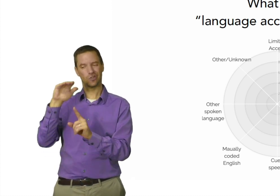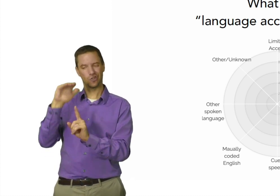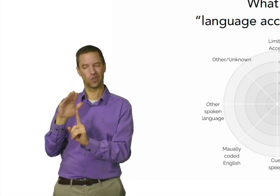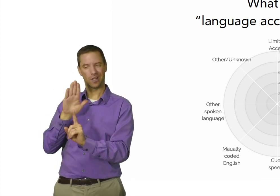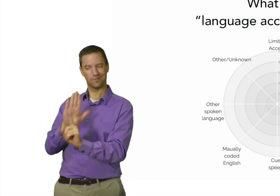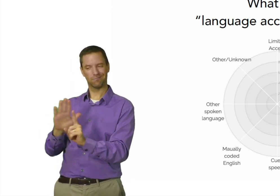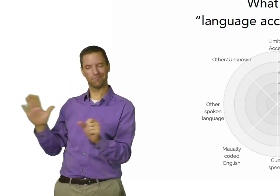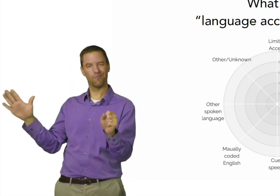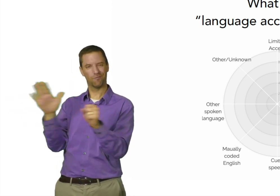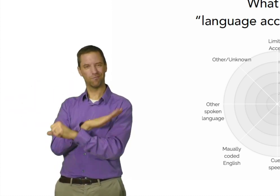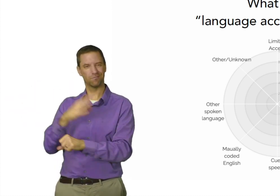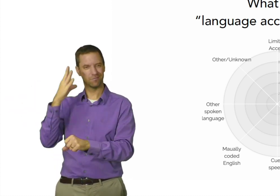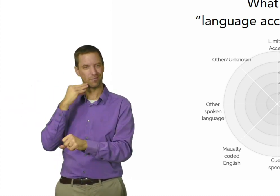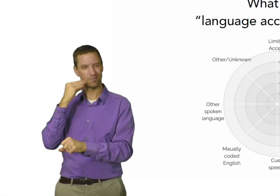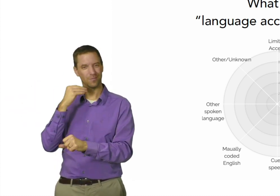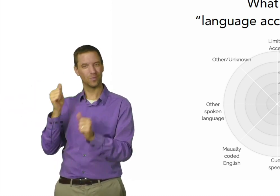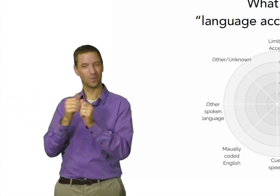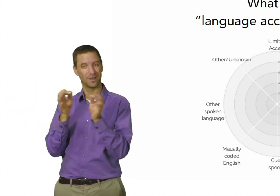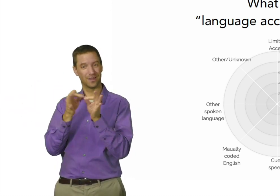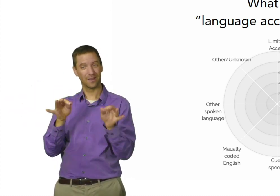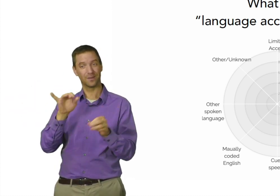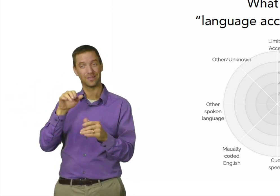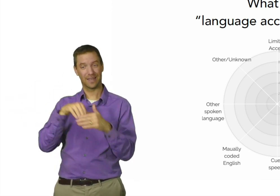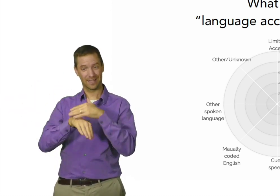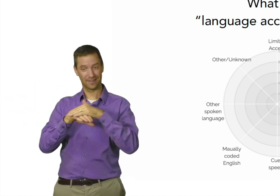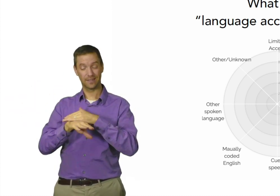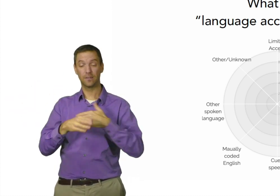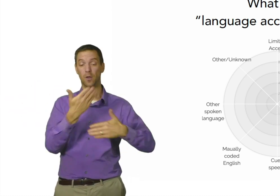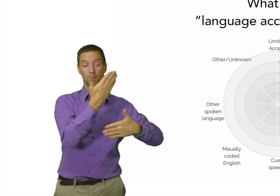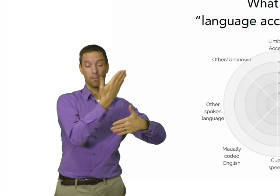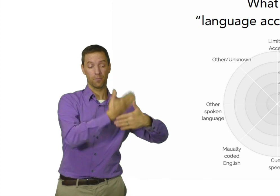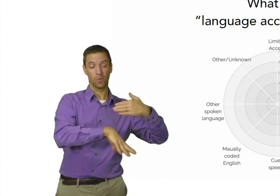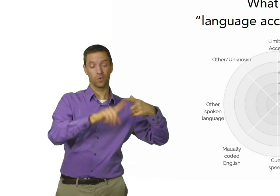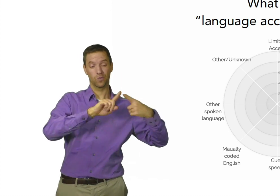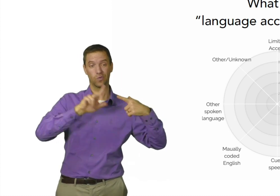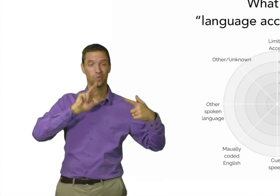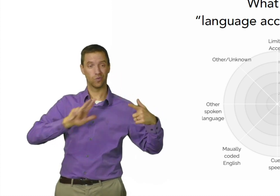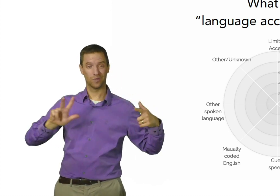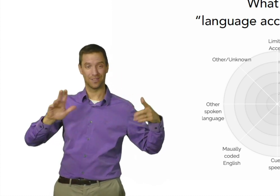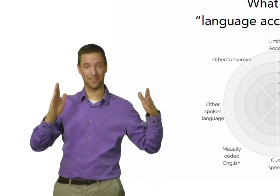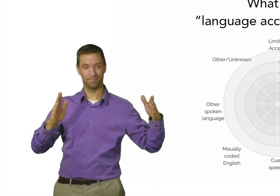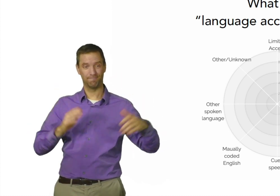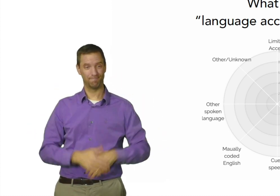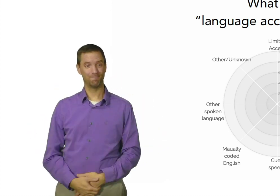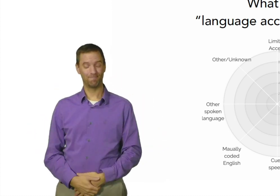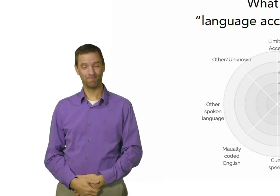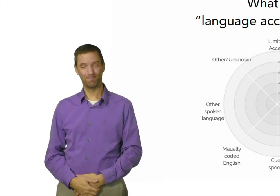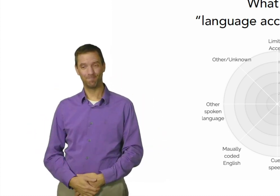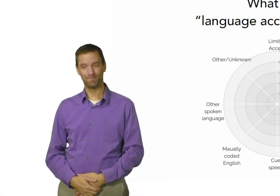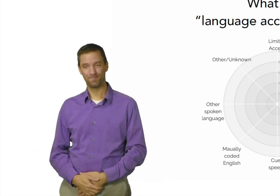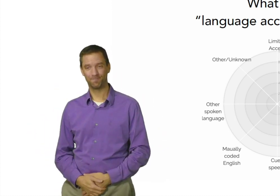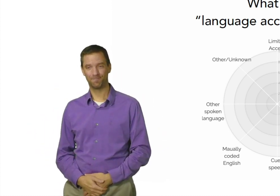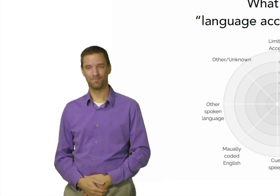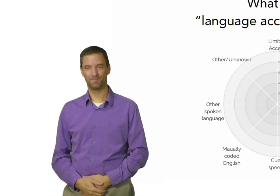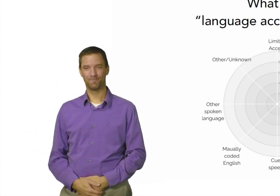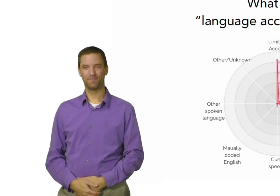Overall, this shows the child's full language access profile, focusing on the period from birth to age 3.